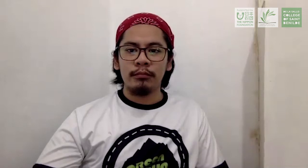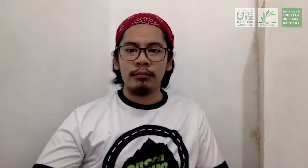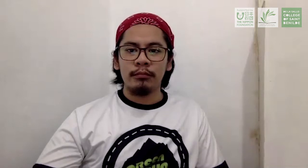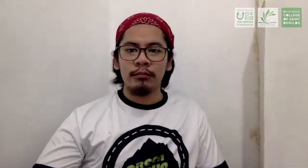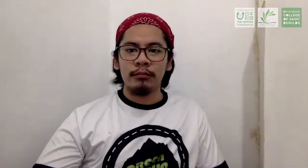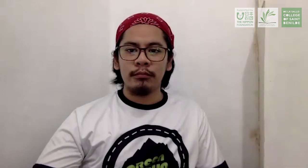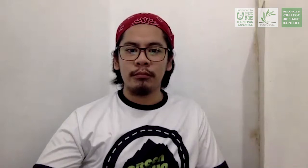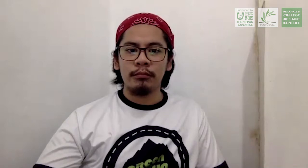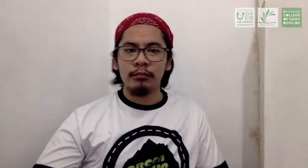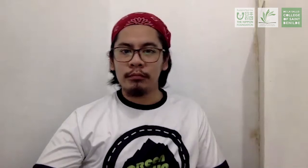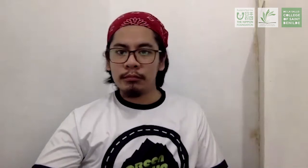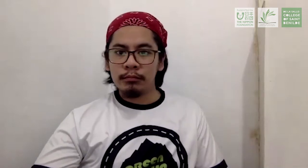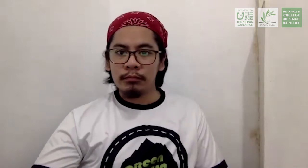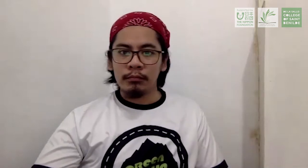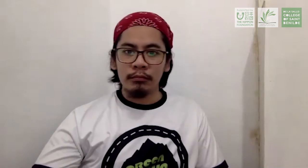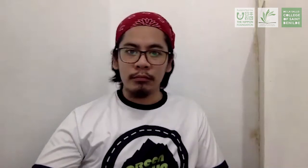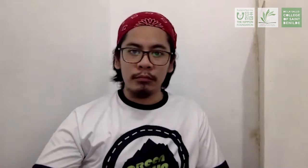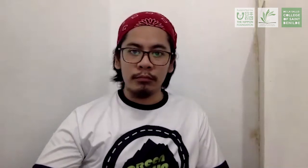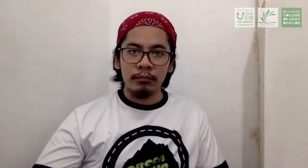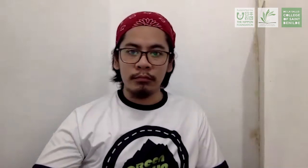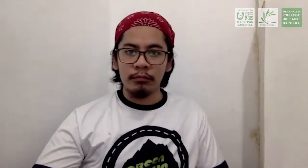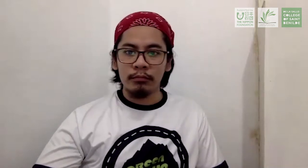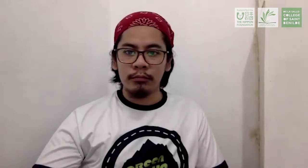did you think?